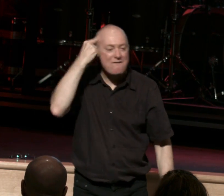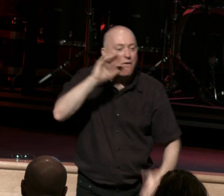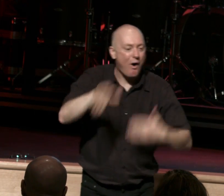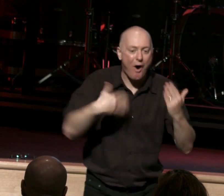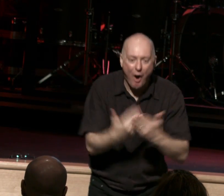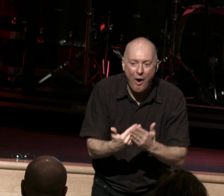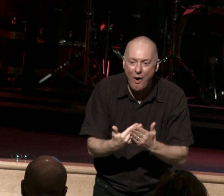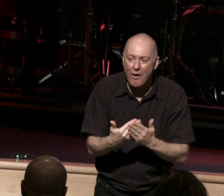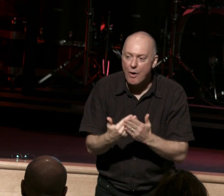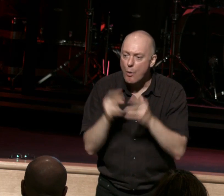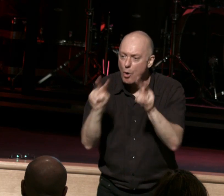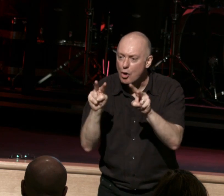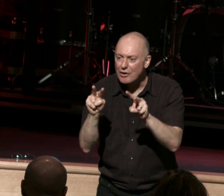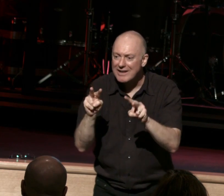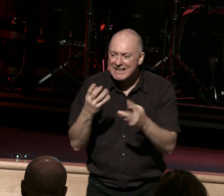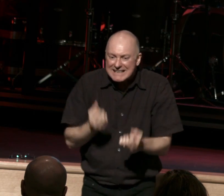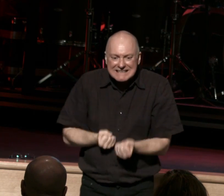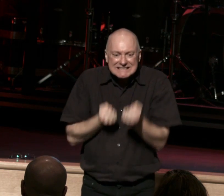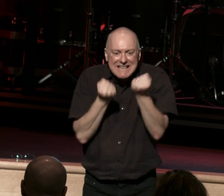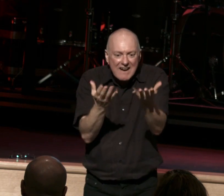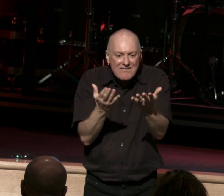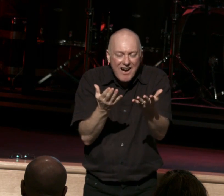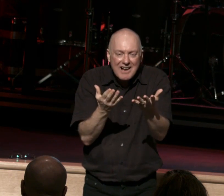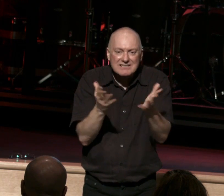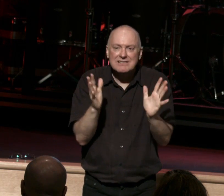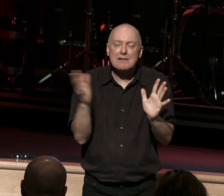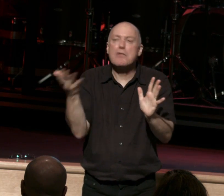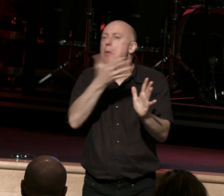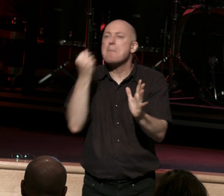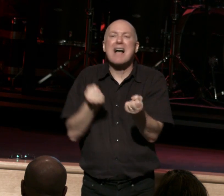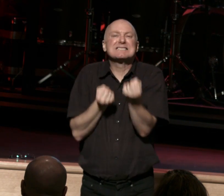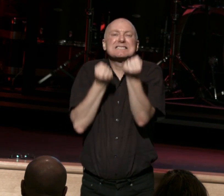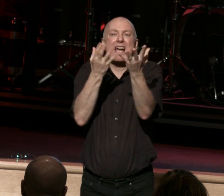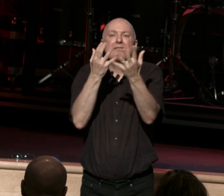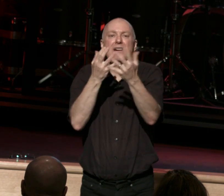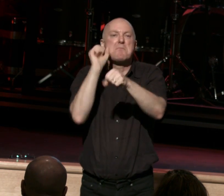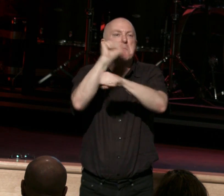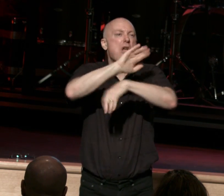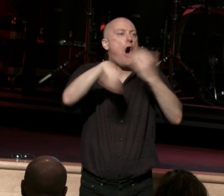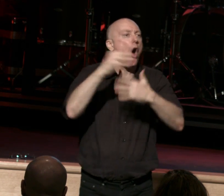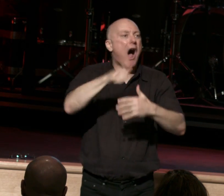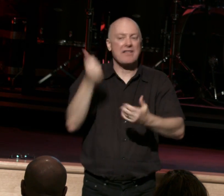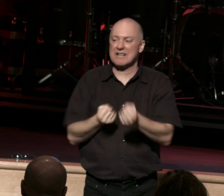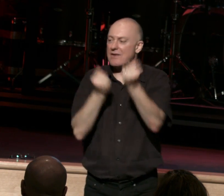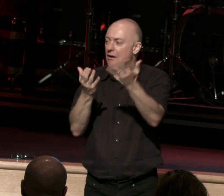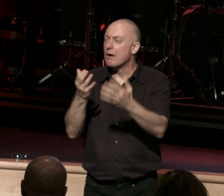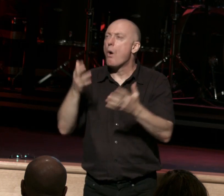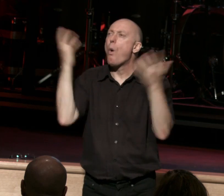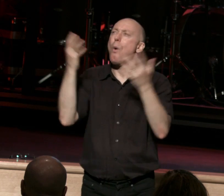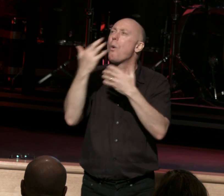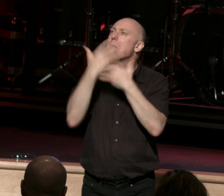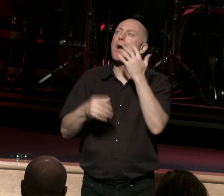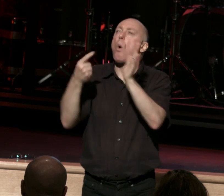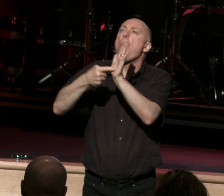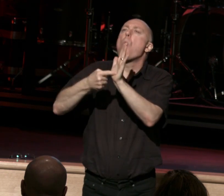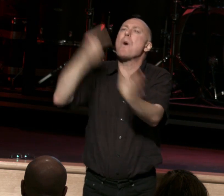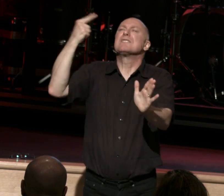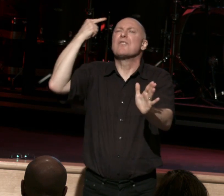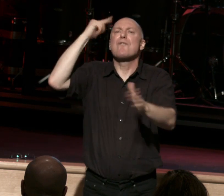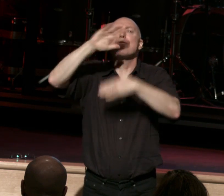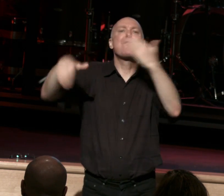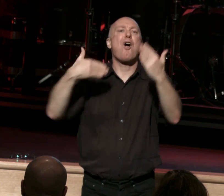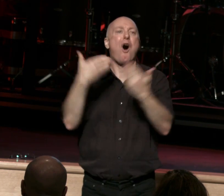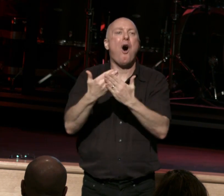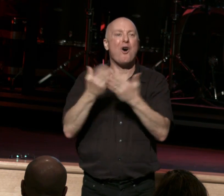and for all. We're looking today at the sacrifice that end all sacrifices. Oh, the blood, the once and